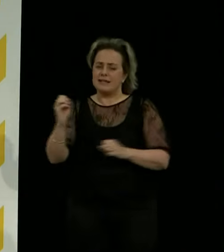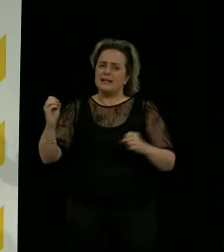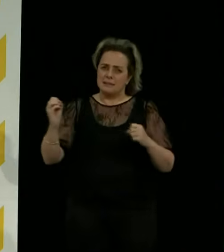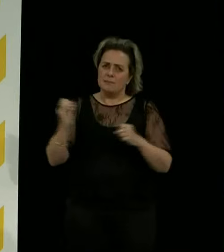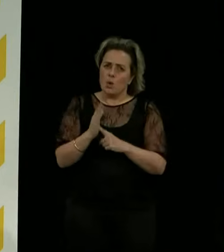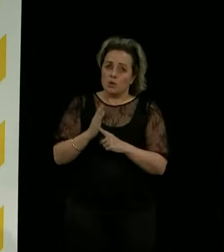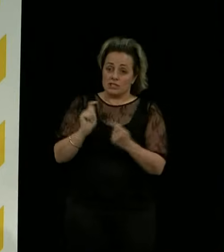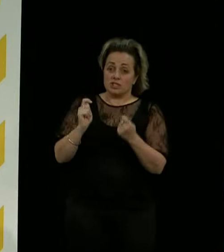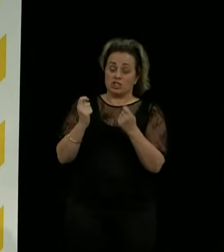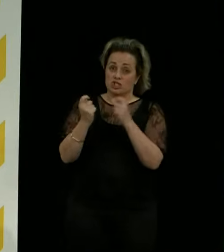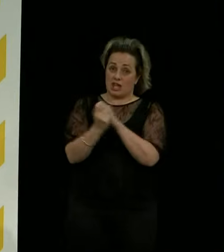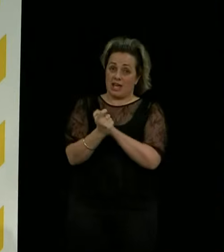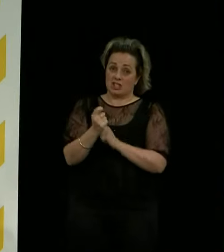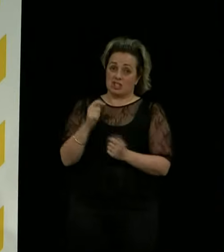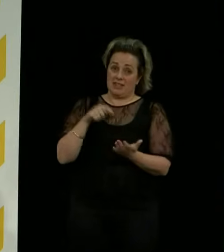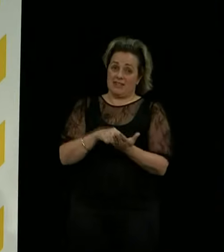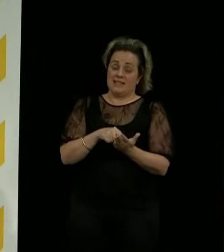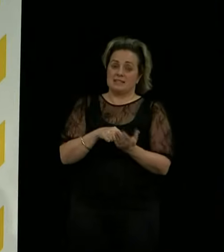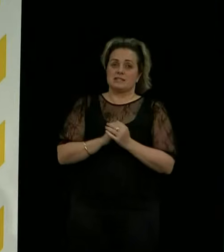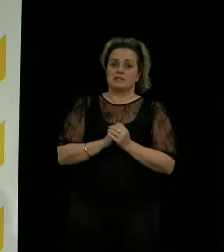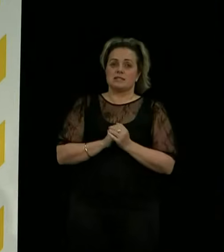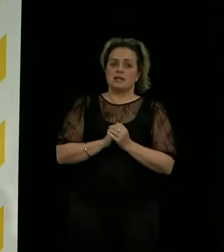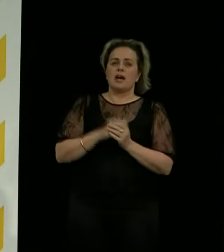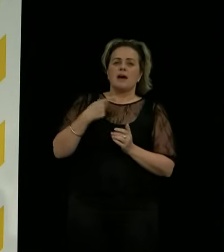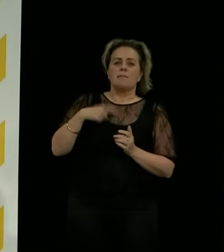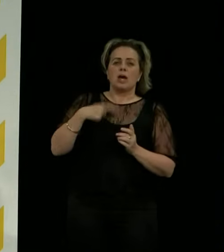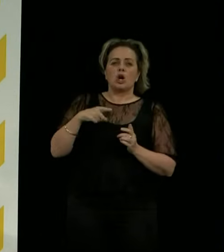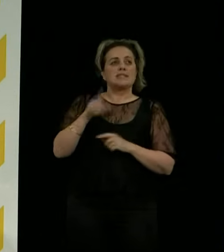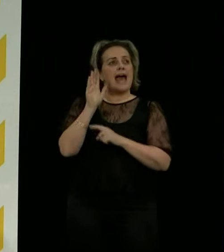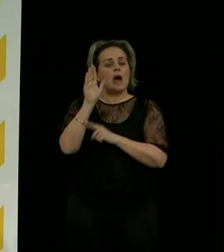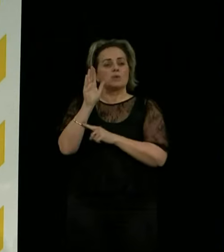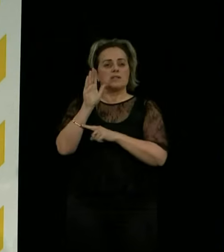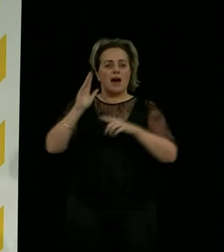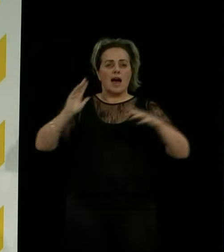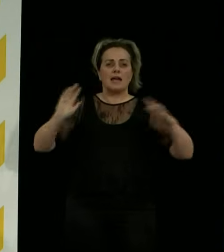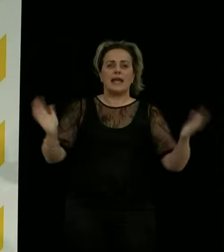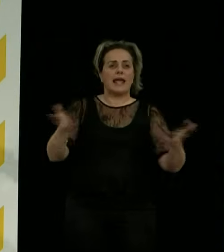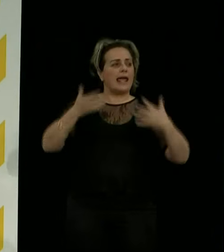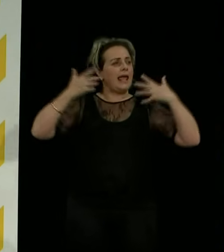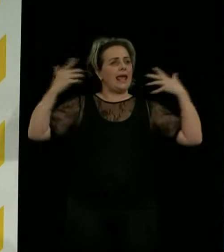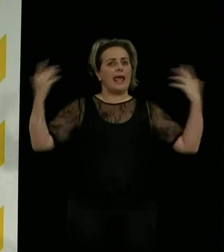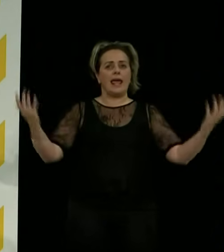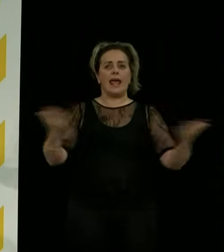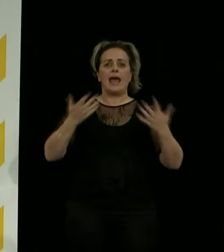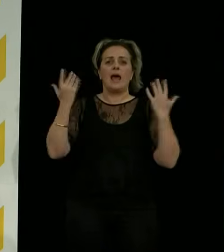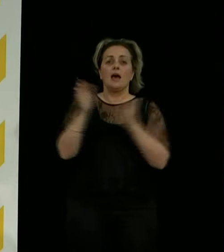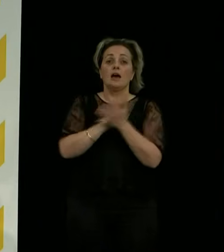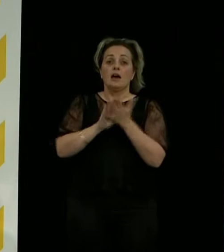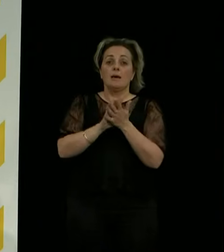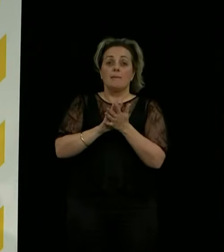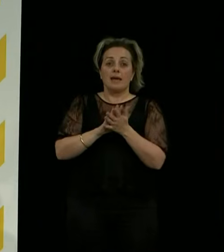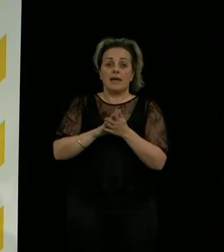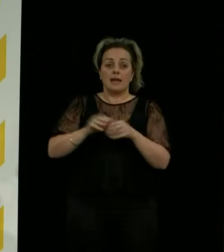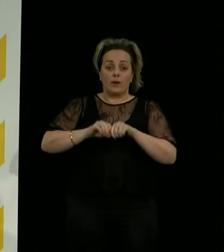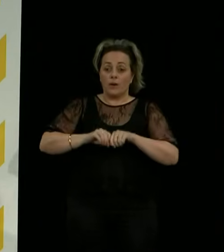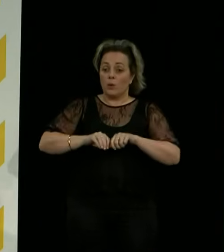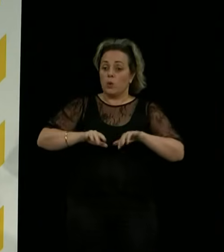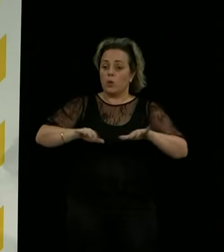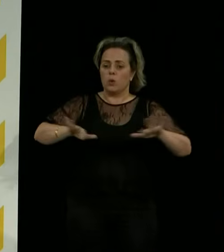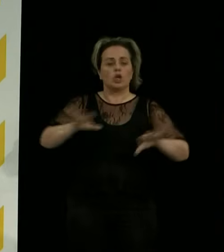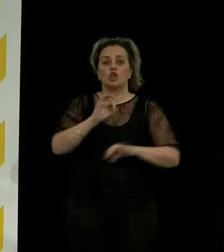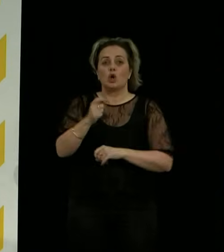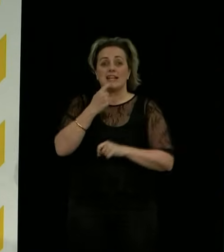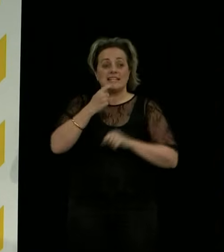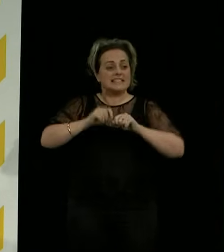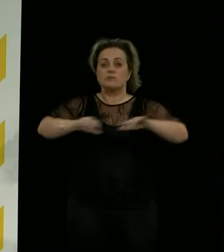to this change. The natural ventilation provided by being outside makes it hard for the virus to spread, which